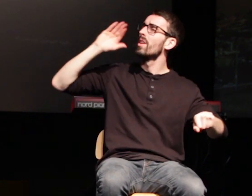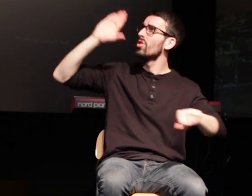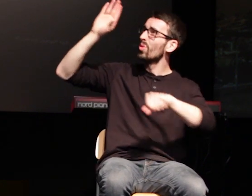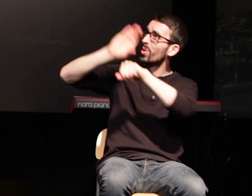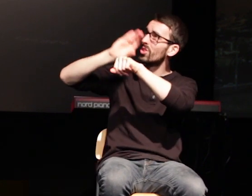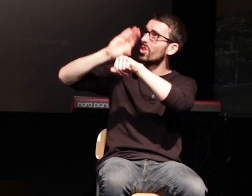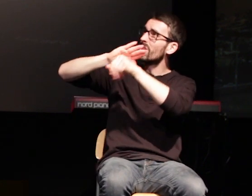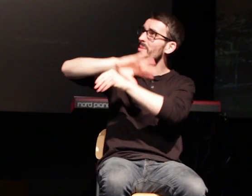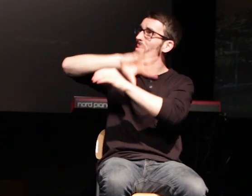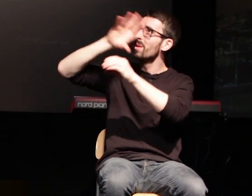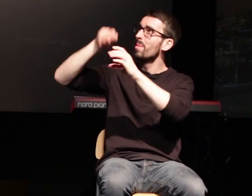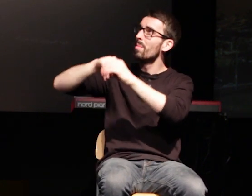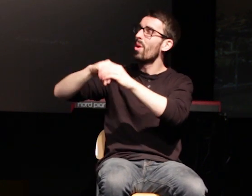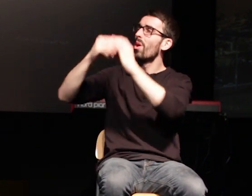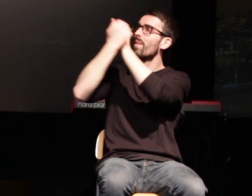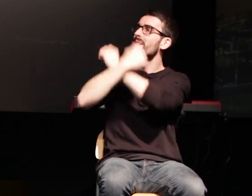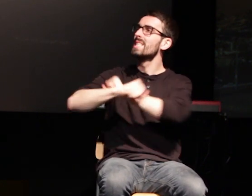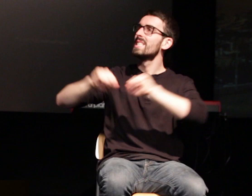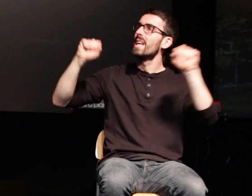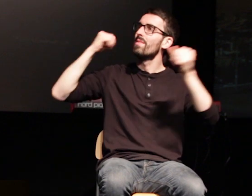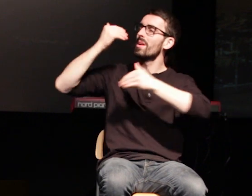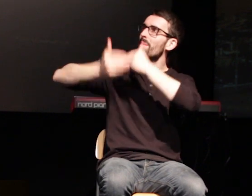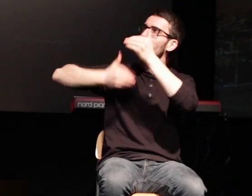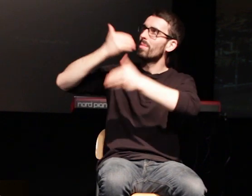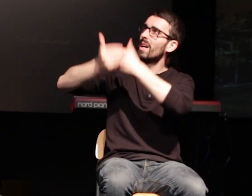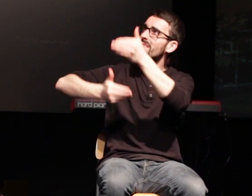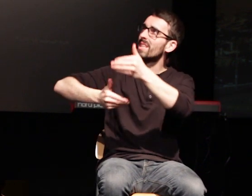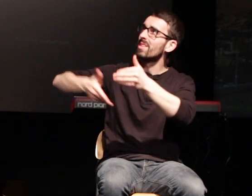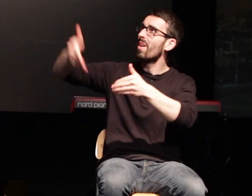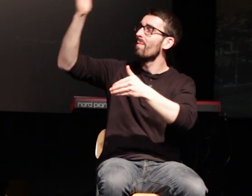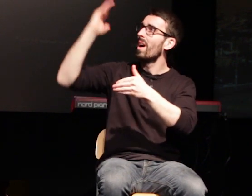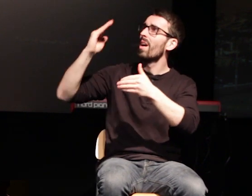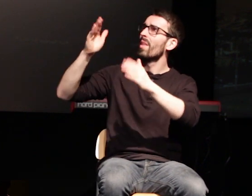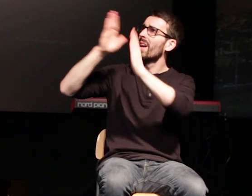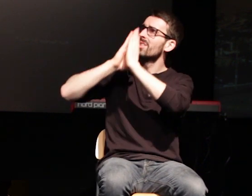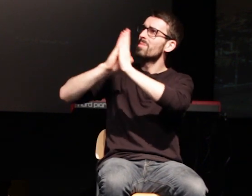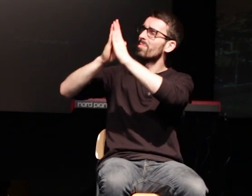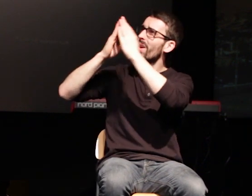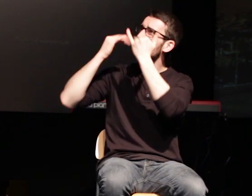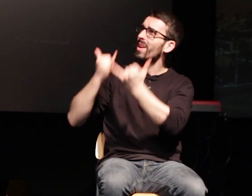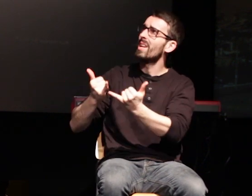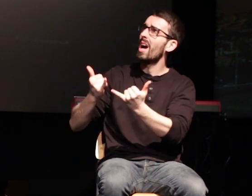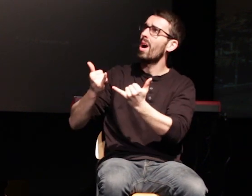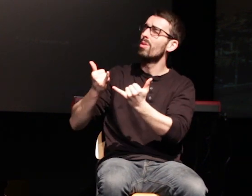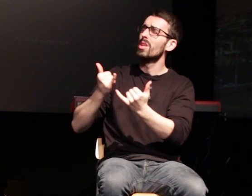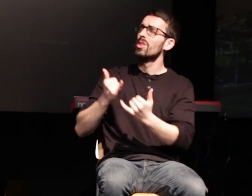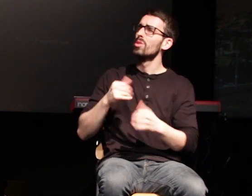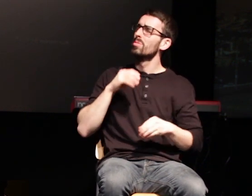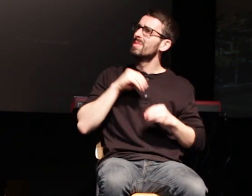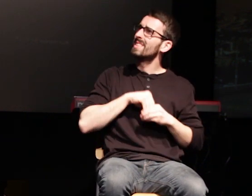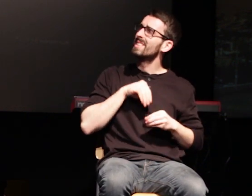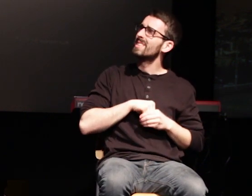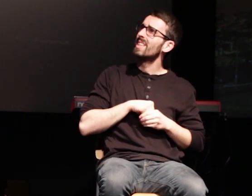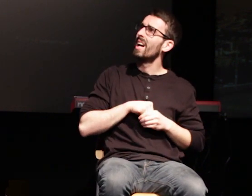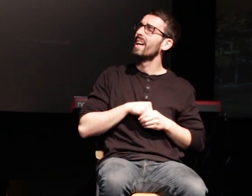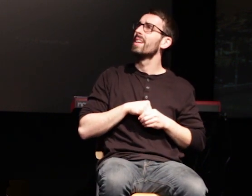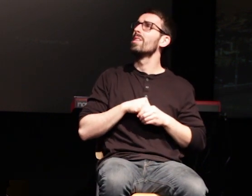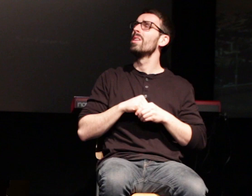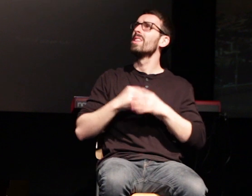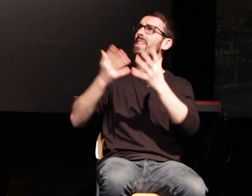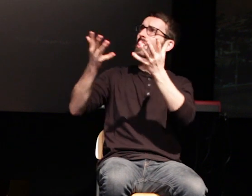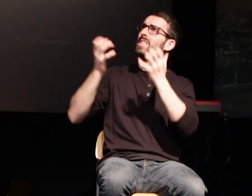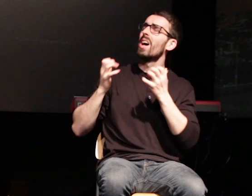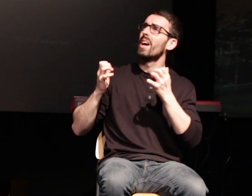be a part of the saving process. Father, I just pray right now that you would stir in the hearts of people a desire for those in their